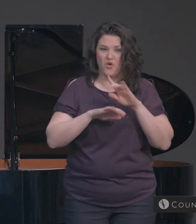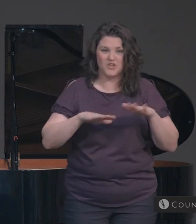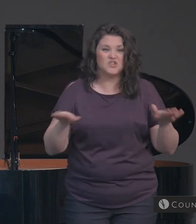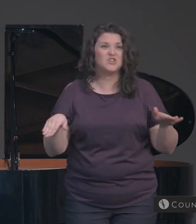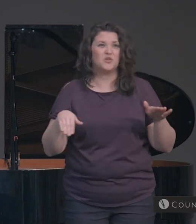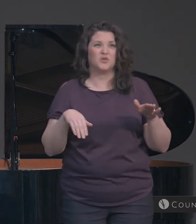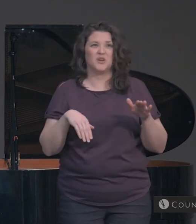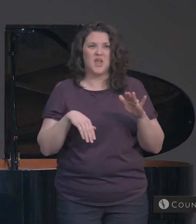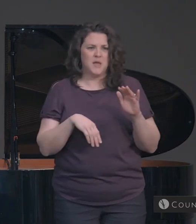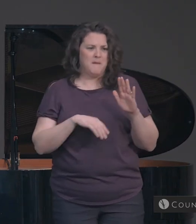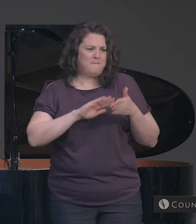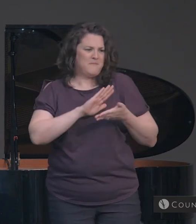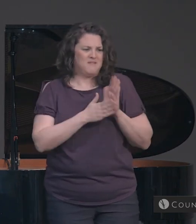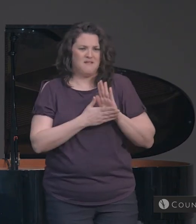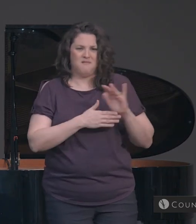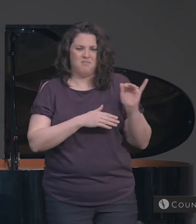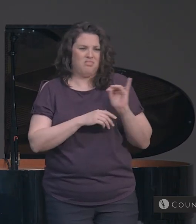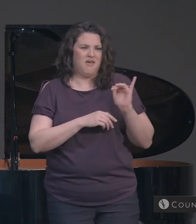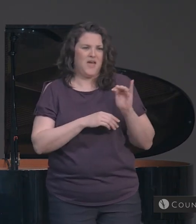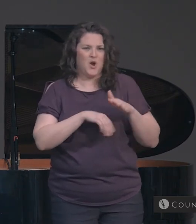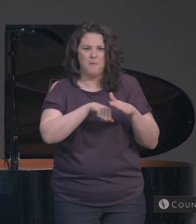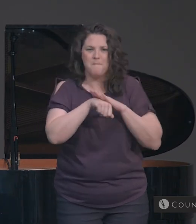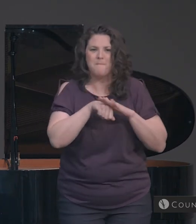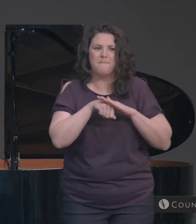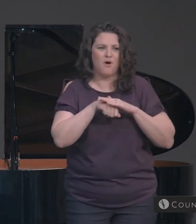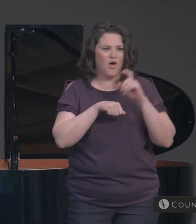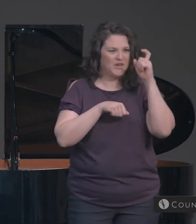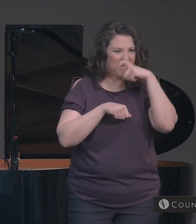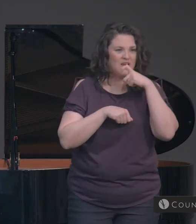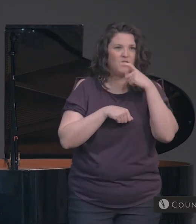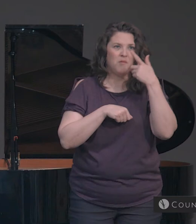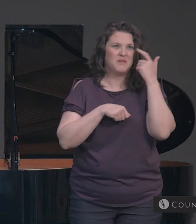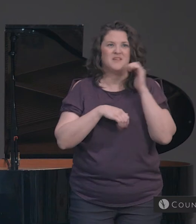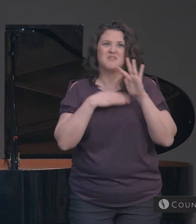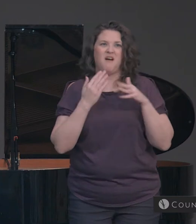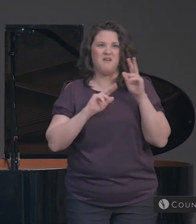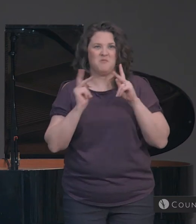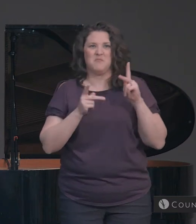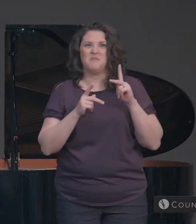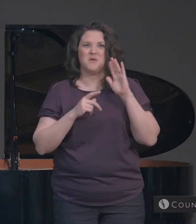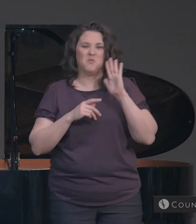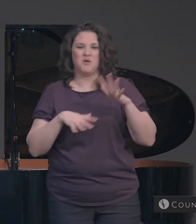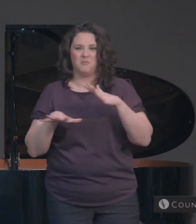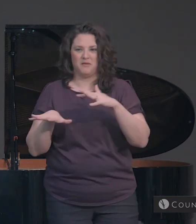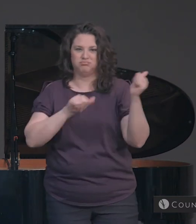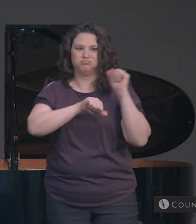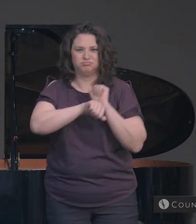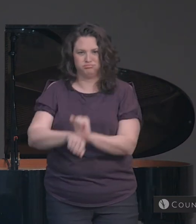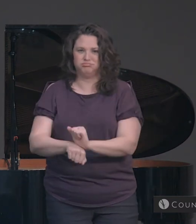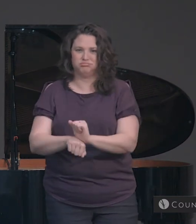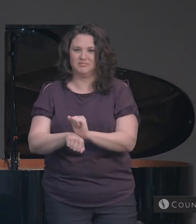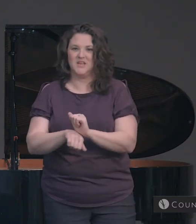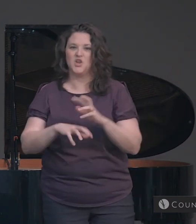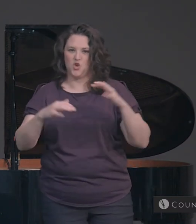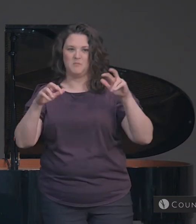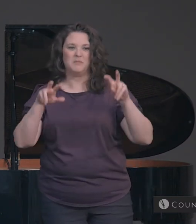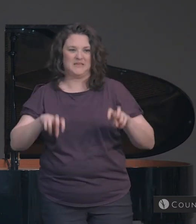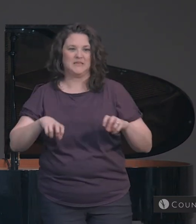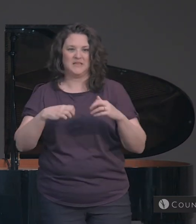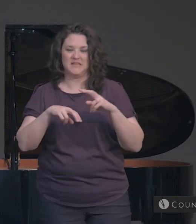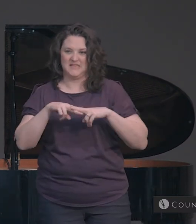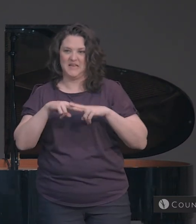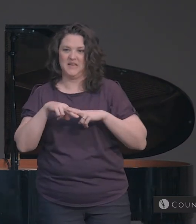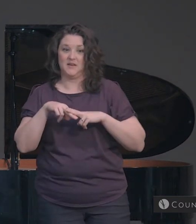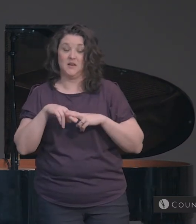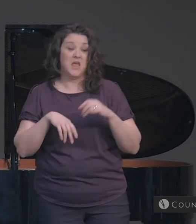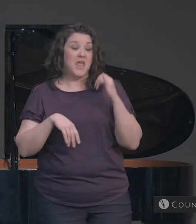bald as the eagle, for they shall go from you into exile. You can be seated. If there's ever a passage that needed no